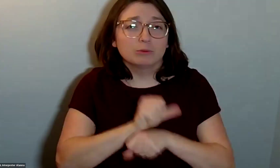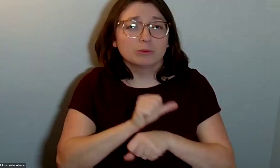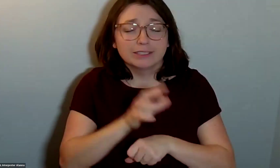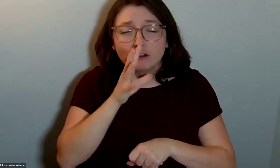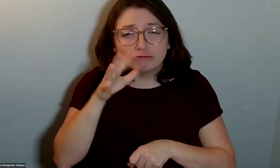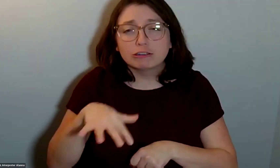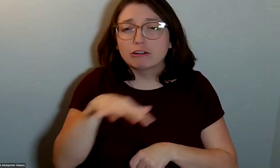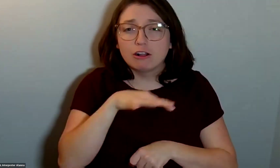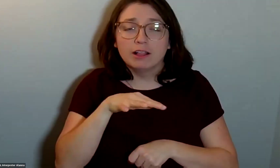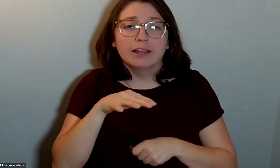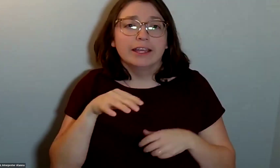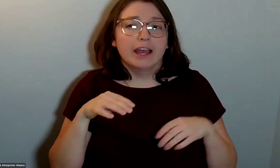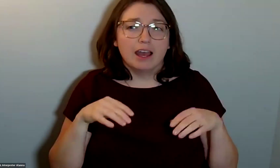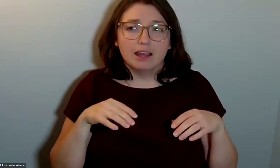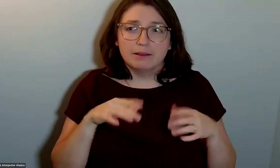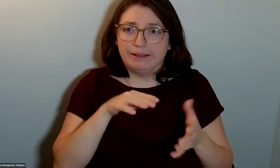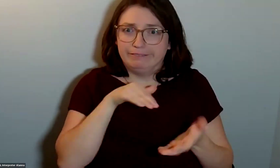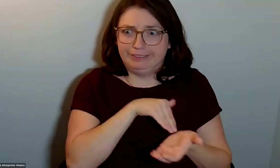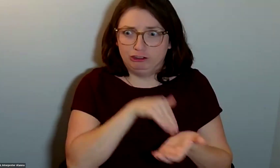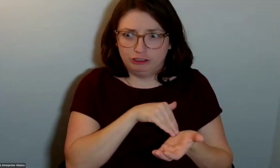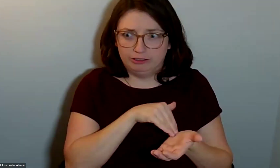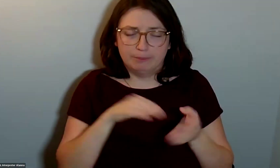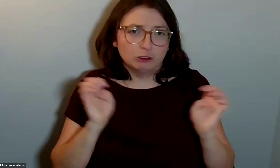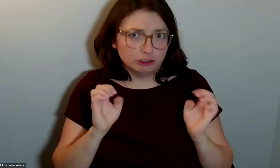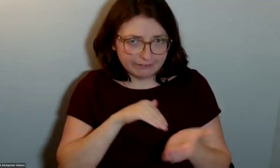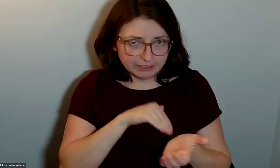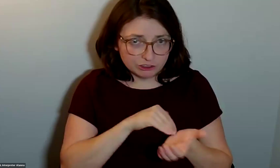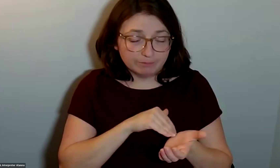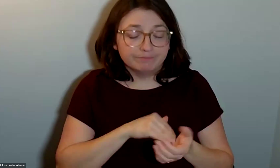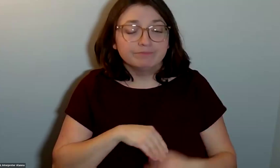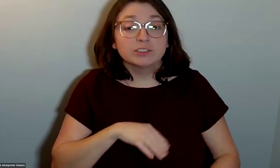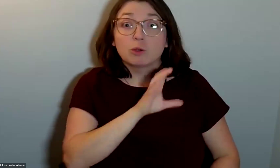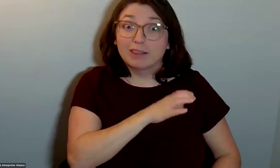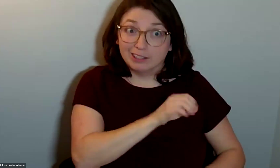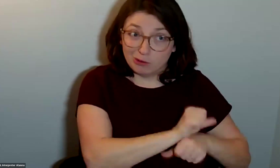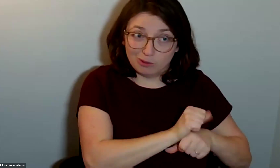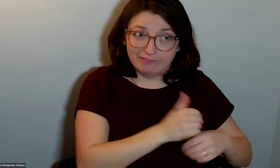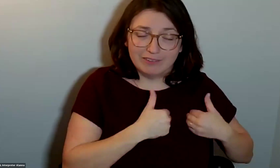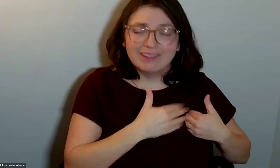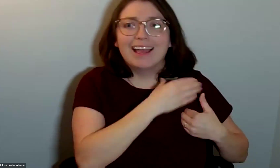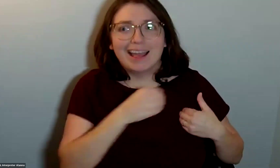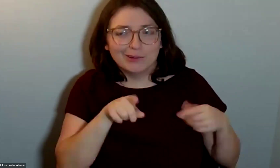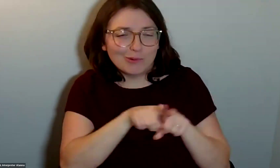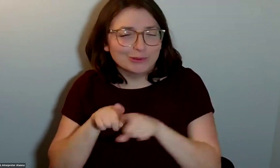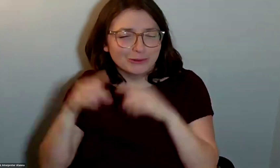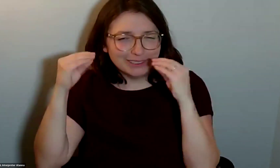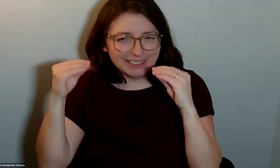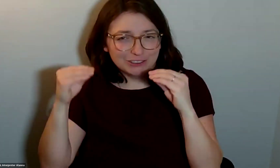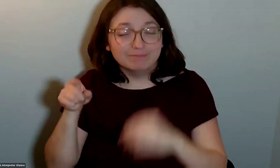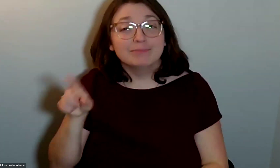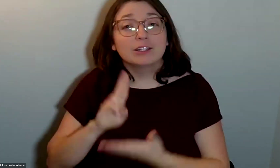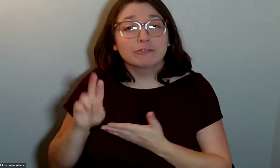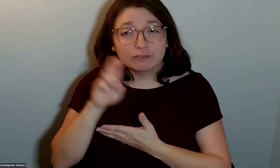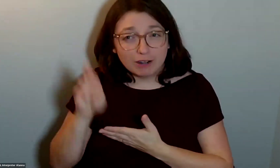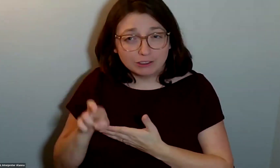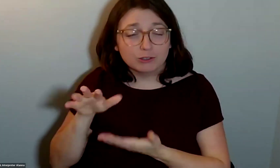physician. In addition to his clinical work, Dr. Horowitz is deeply committed to teaching. At the University of